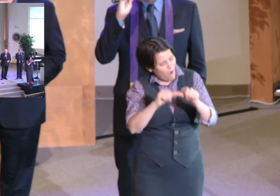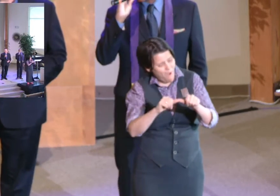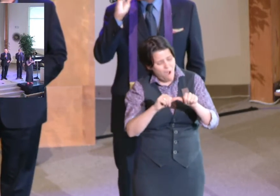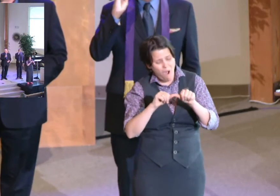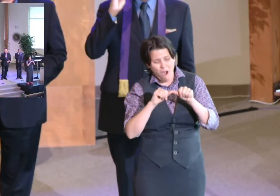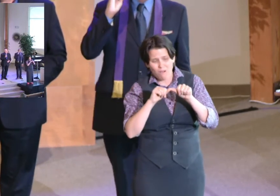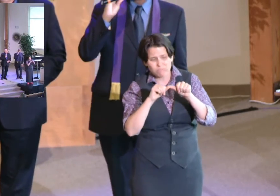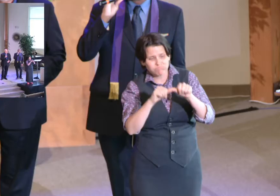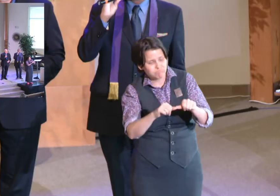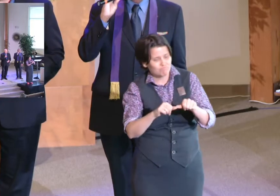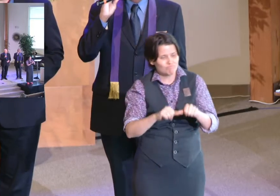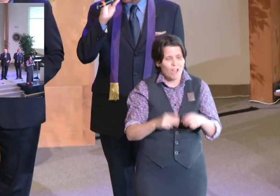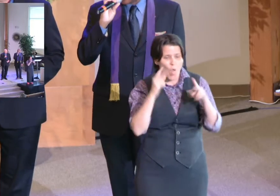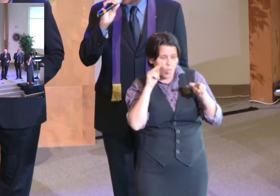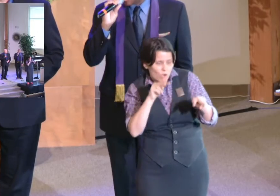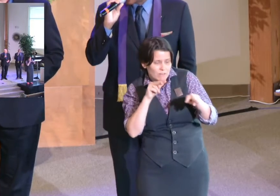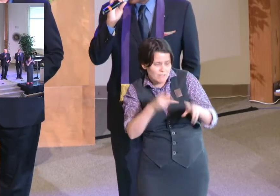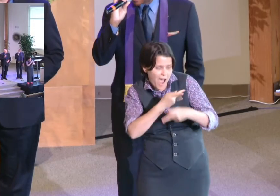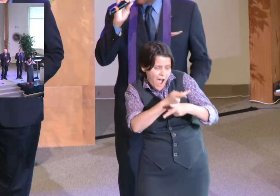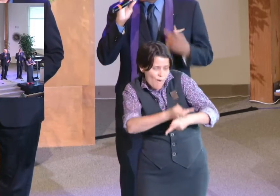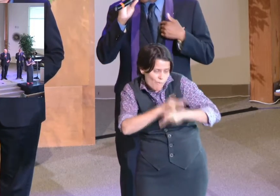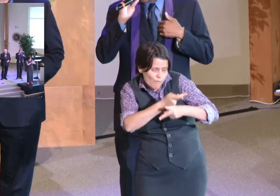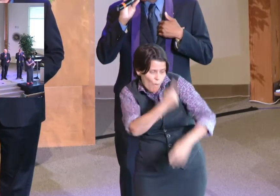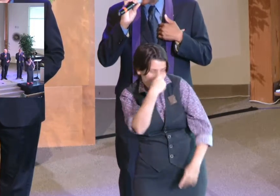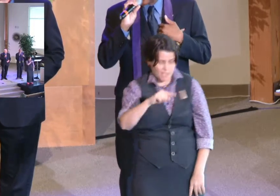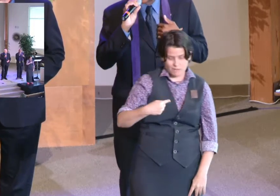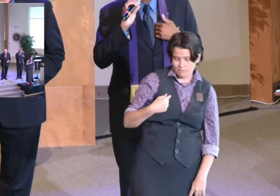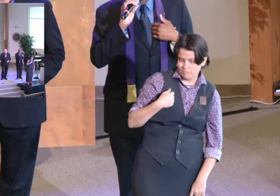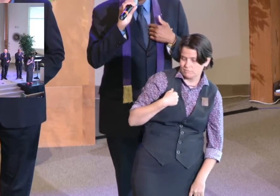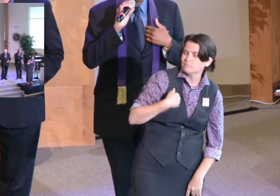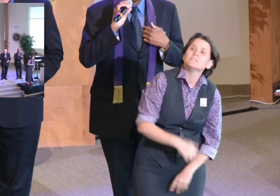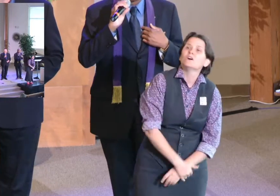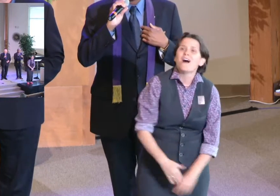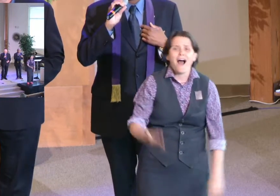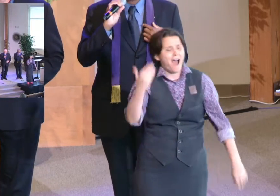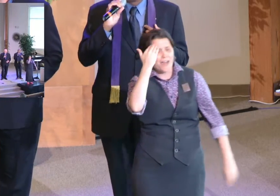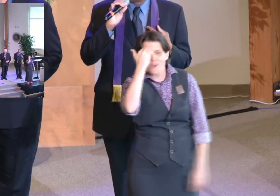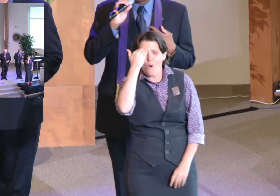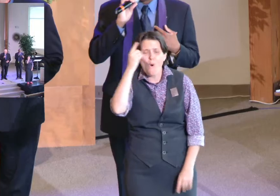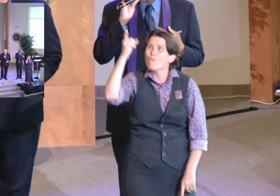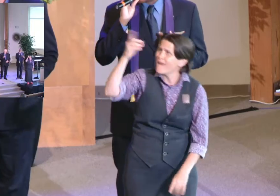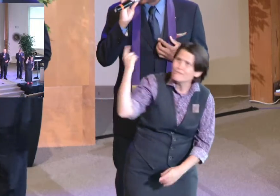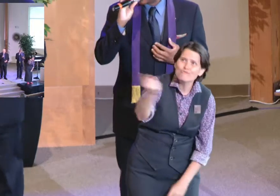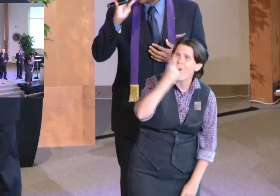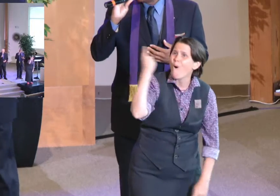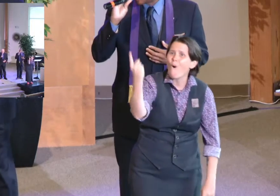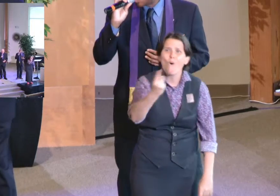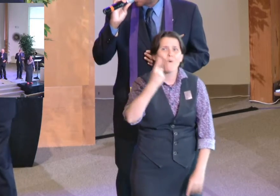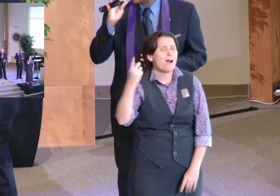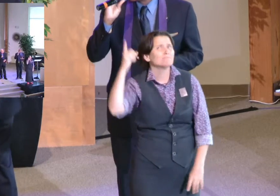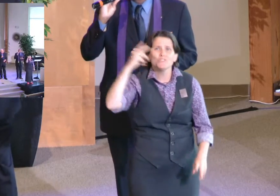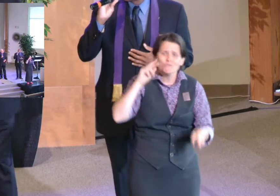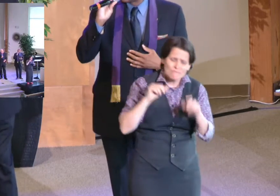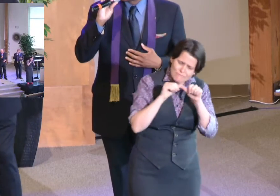out For me. I know that you keep on looking out for me. looking out